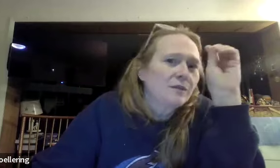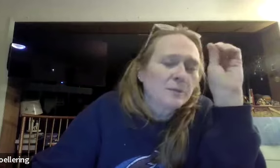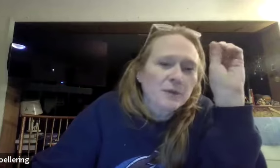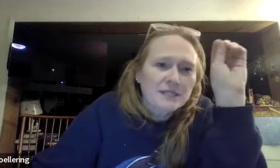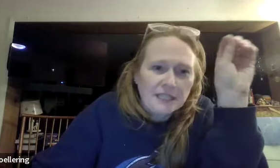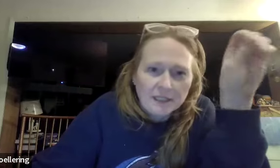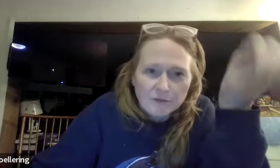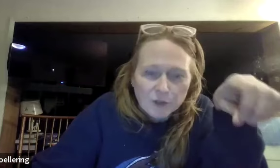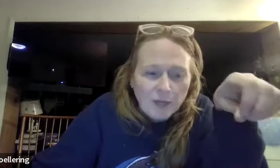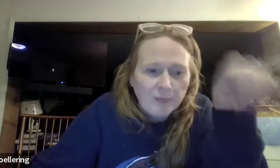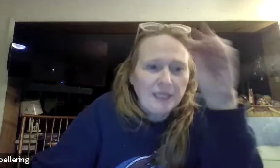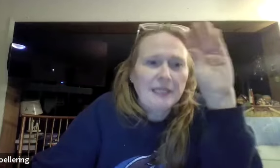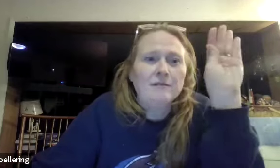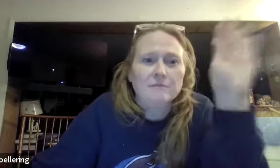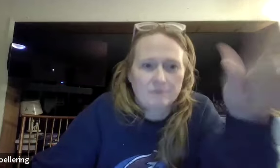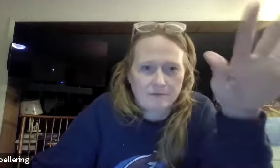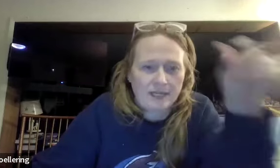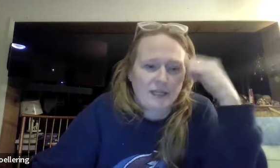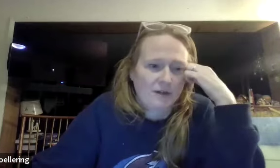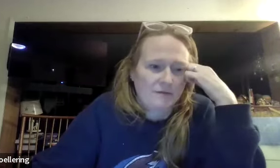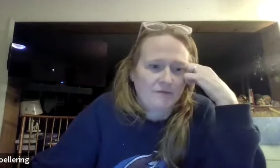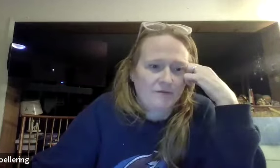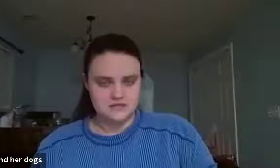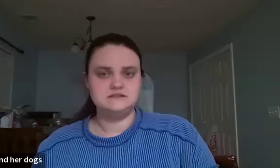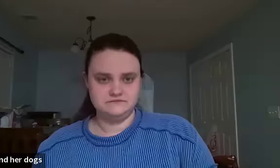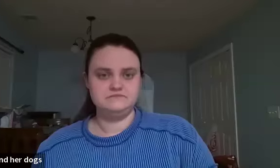the president of your company, etc. Yes.